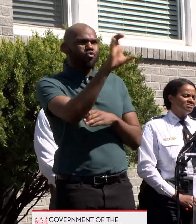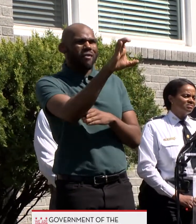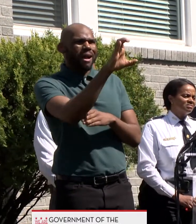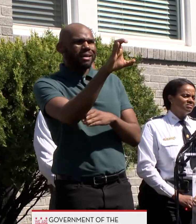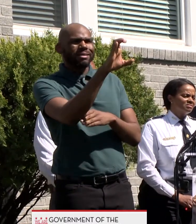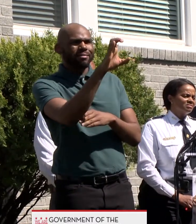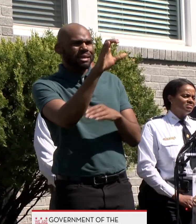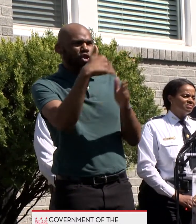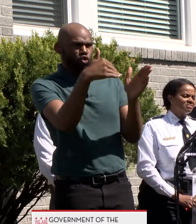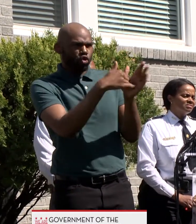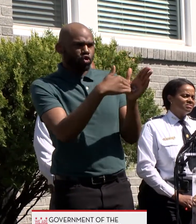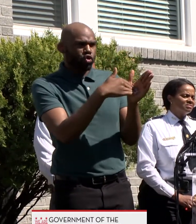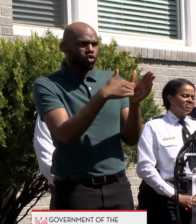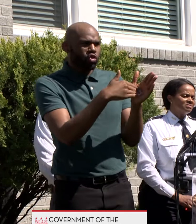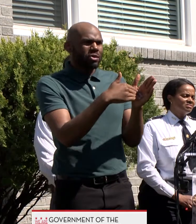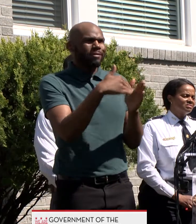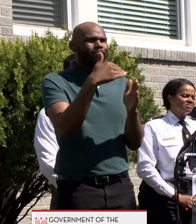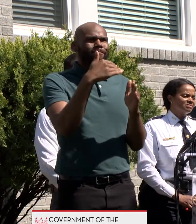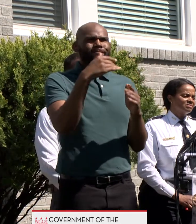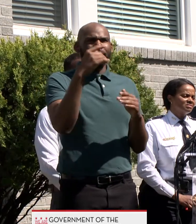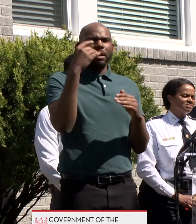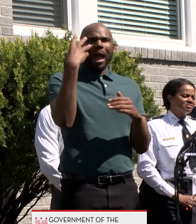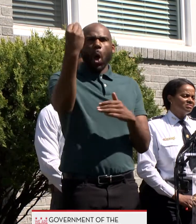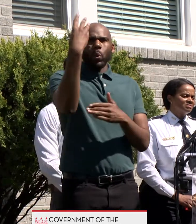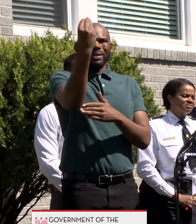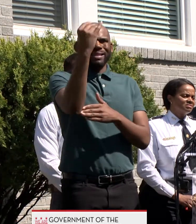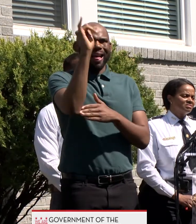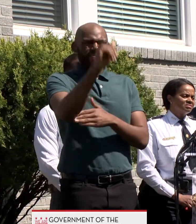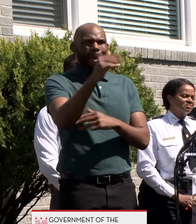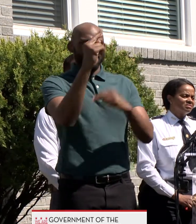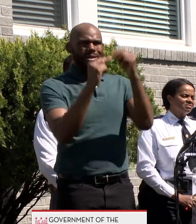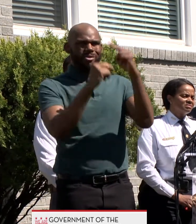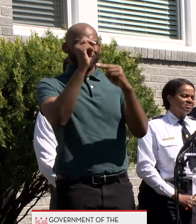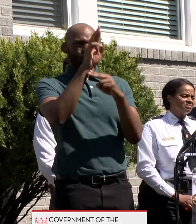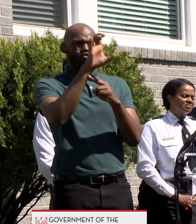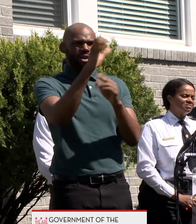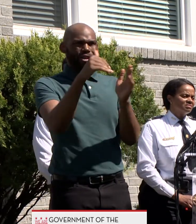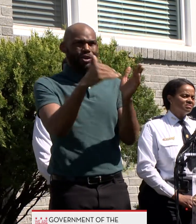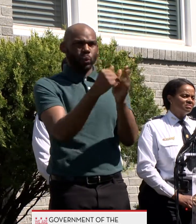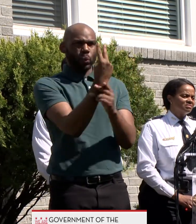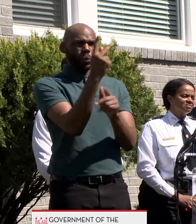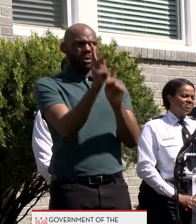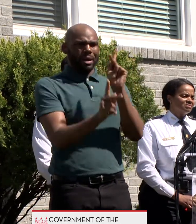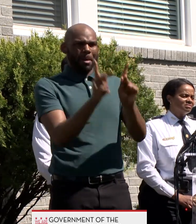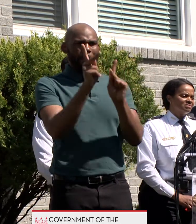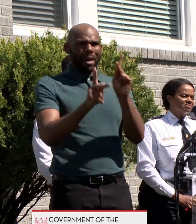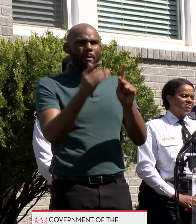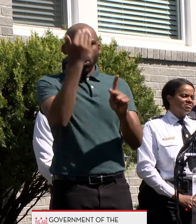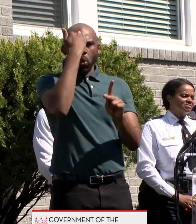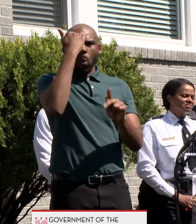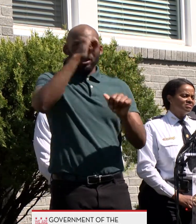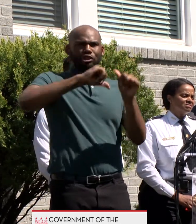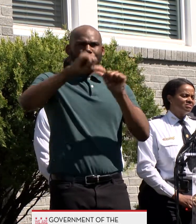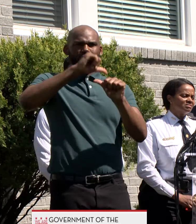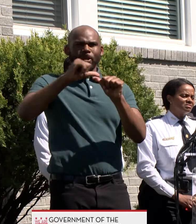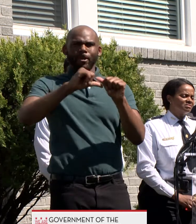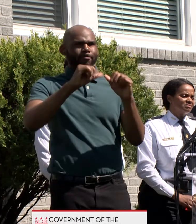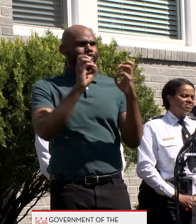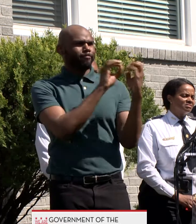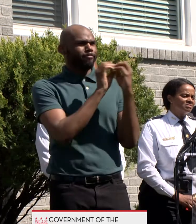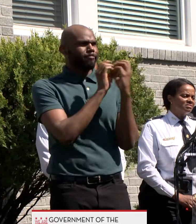centers that sometime later, outside the recreation center, 2 individuals known to each other got into